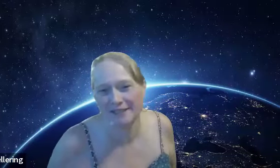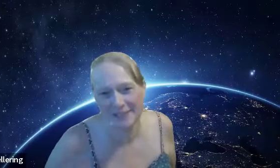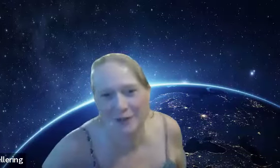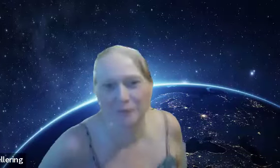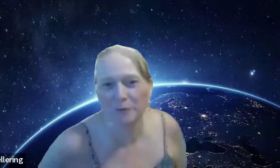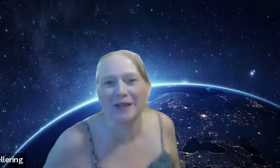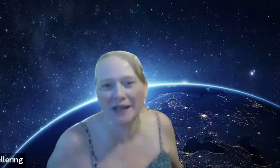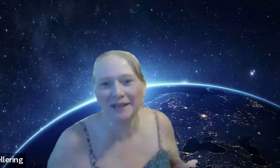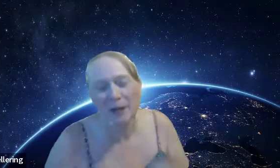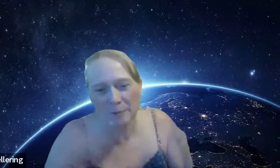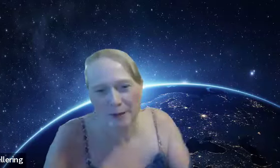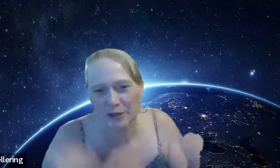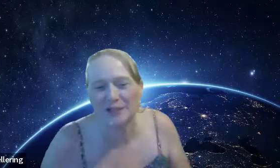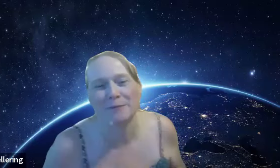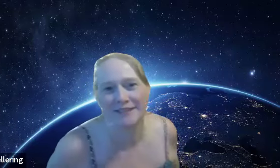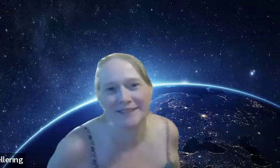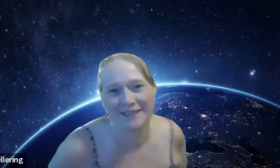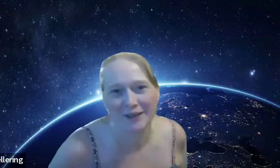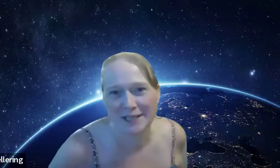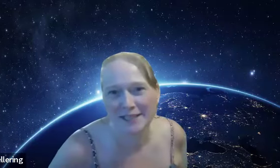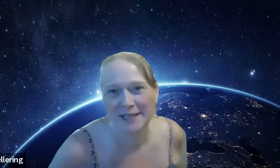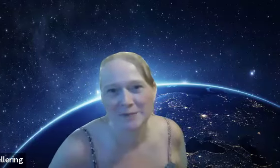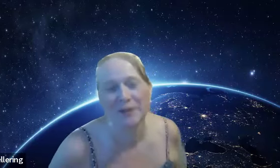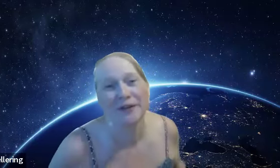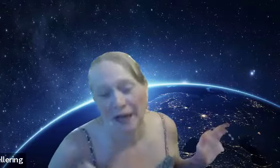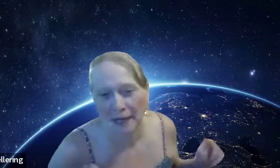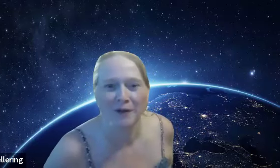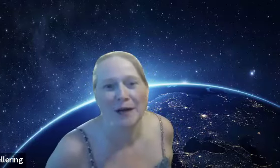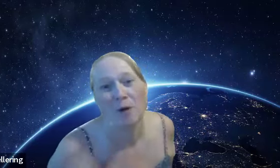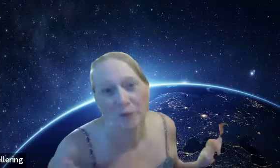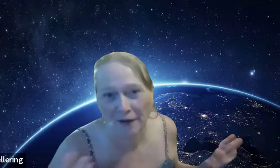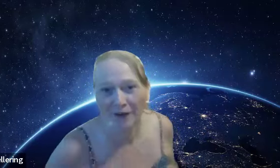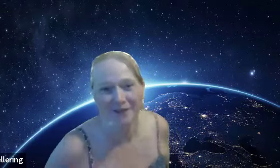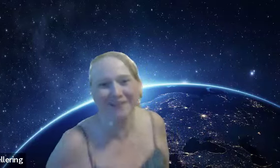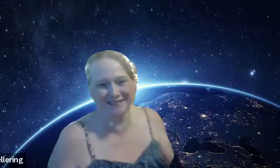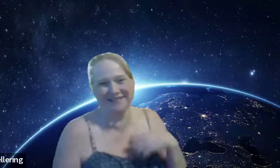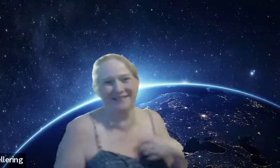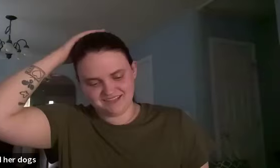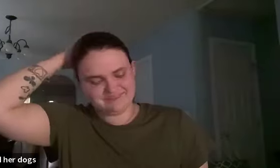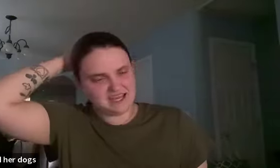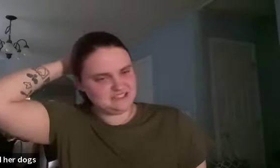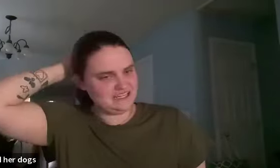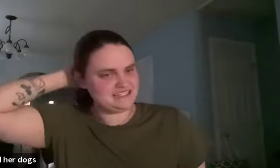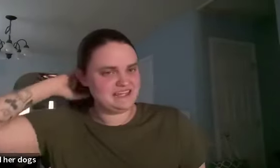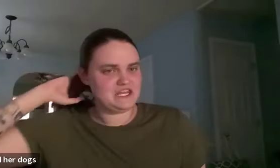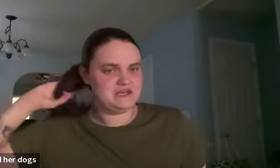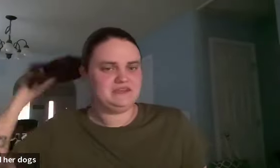does not occur. We'll be like emergency, but it doesn't occur to us to ask someone their name or how old they their are. age. Yeah, I like I Where are said, your